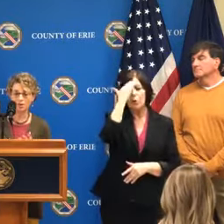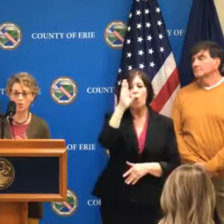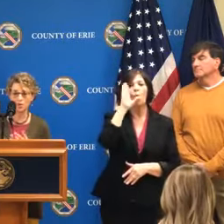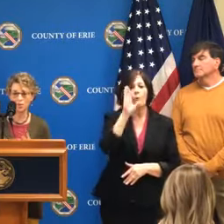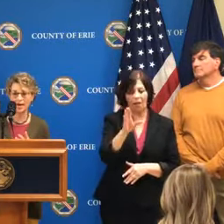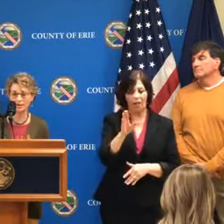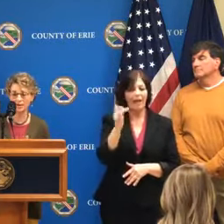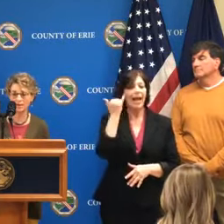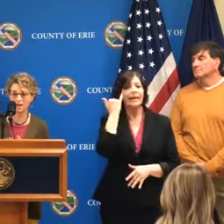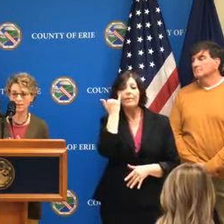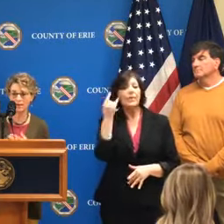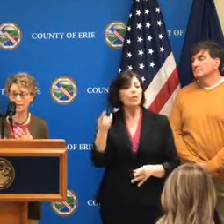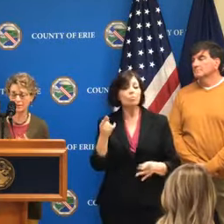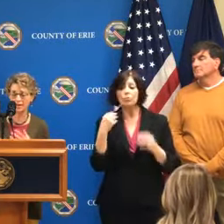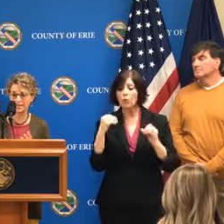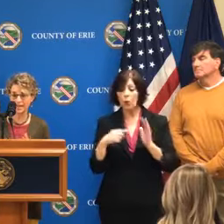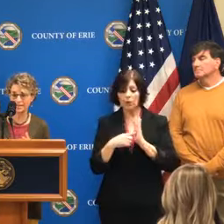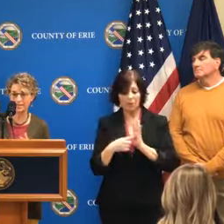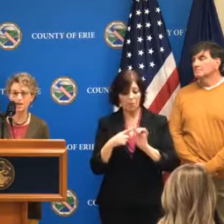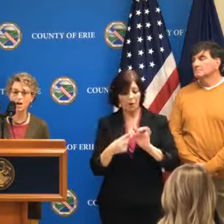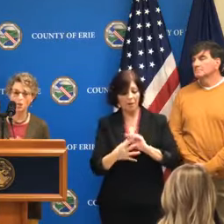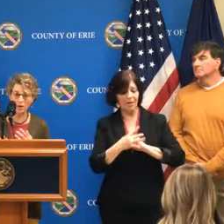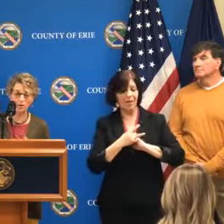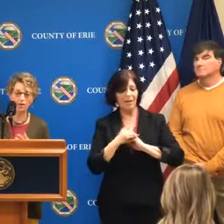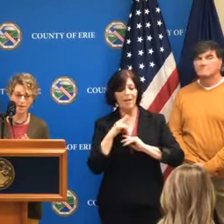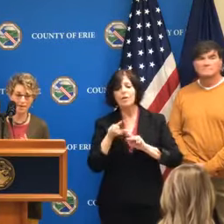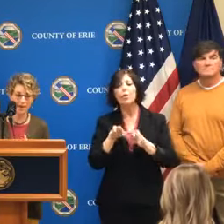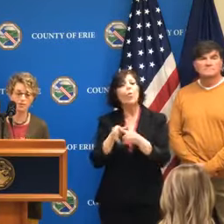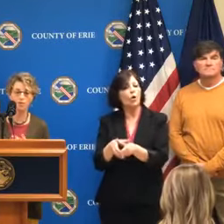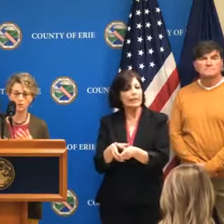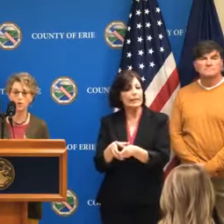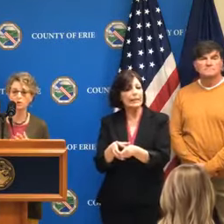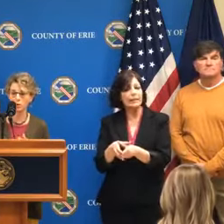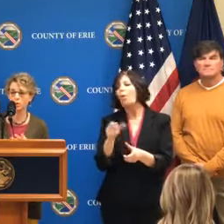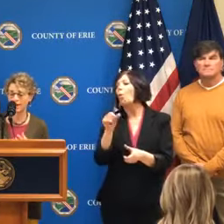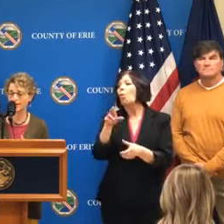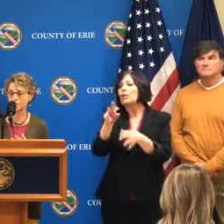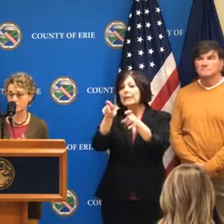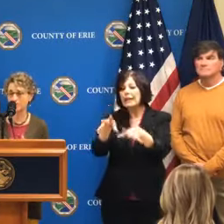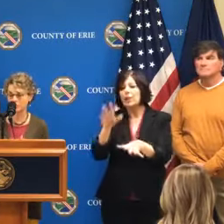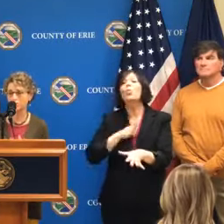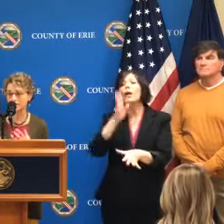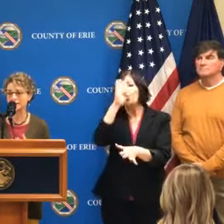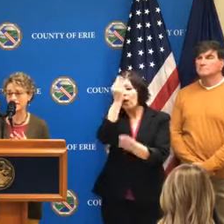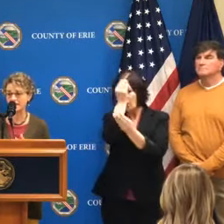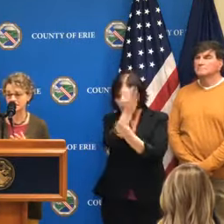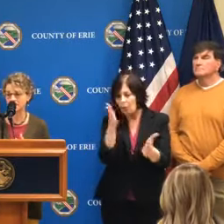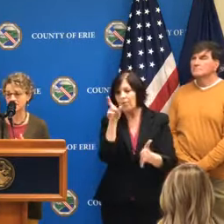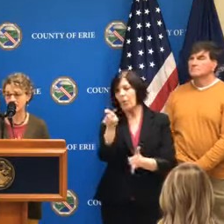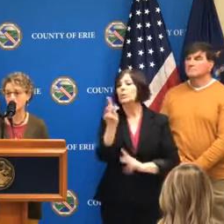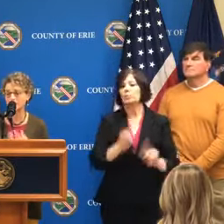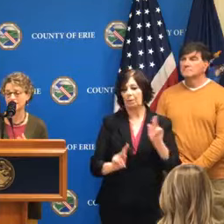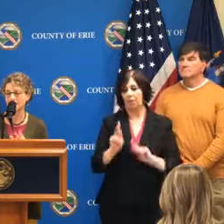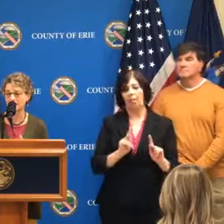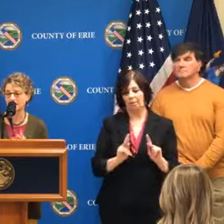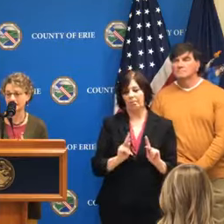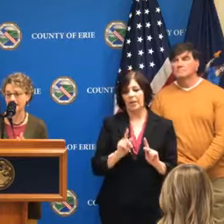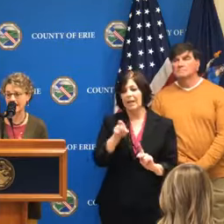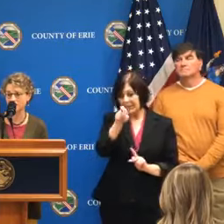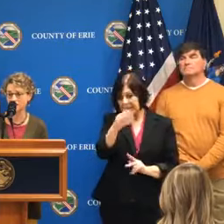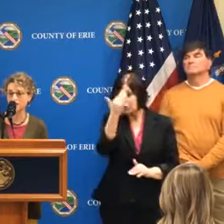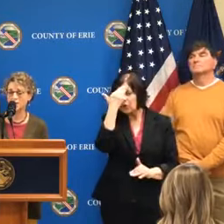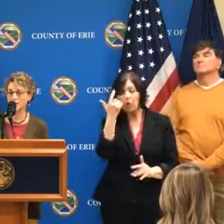also the appropriate action of getting tested, will find out. So we will notify those individuals because they need to know, because they need to